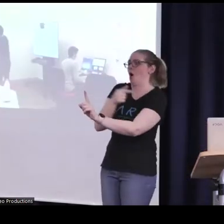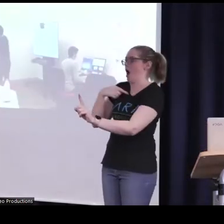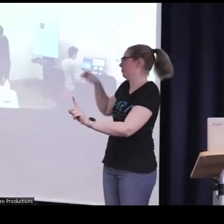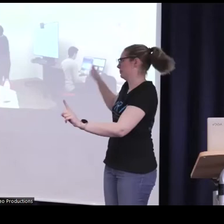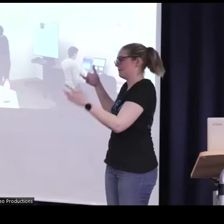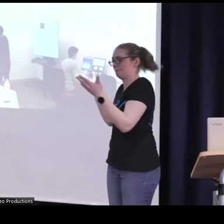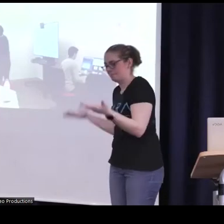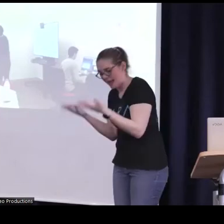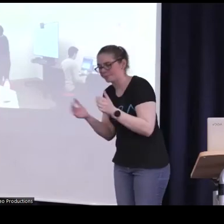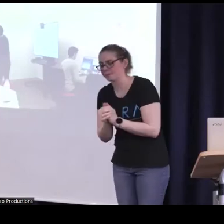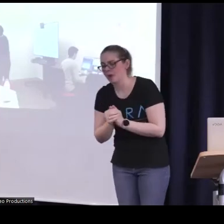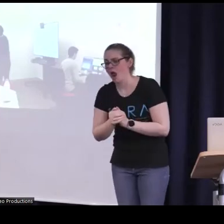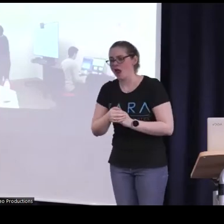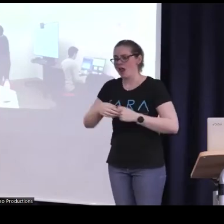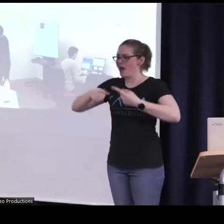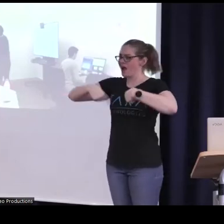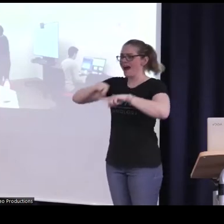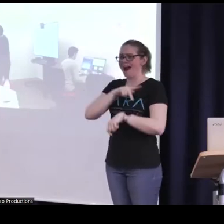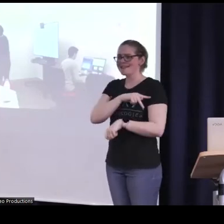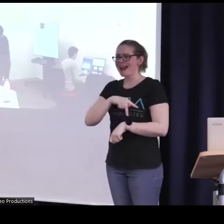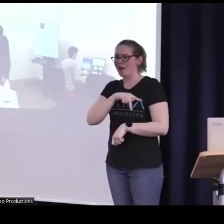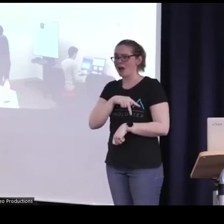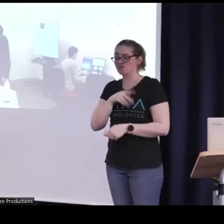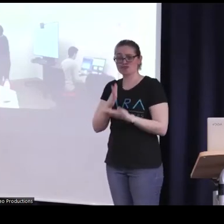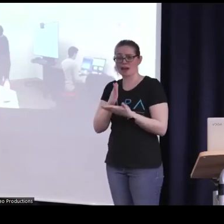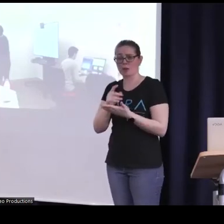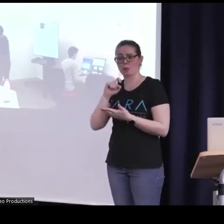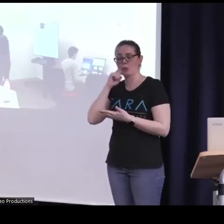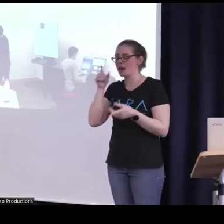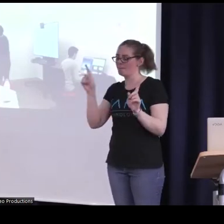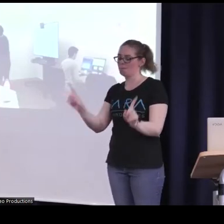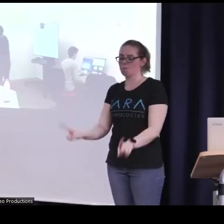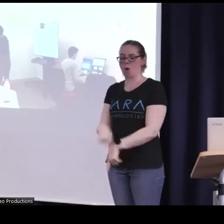And one thing to mention before I do press play.